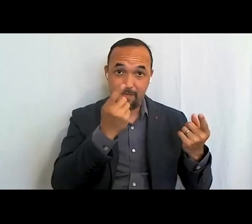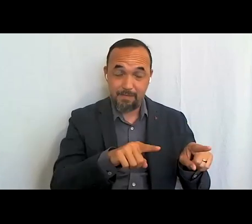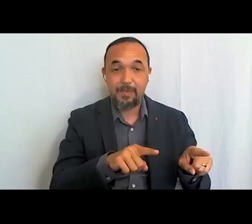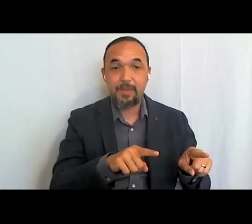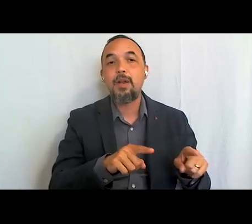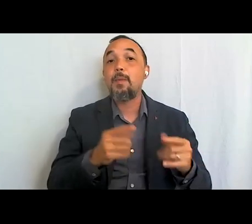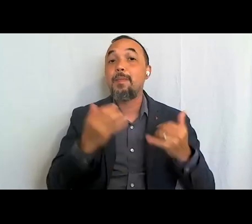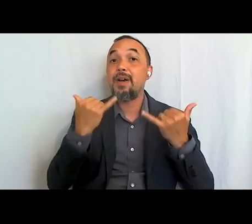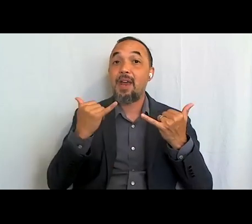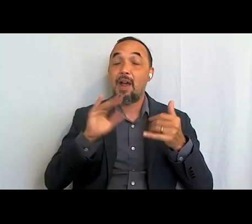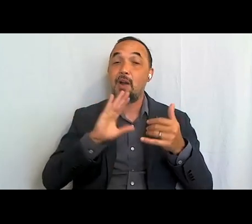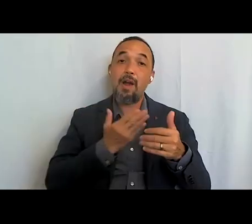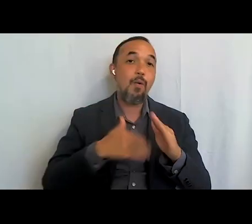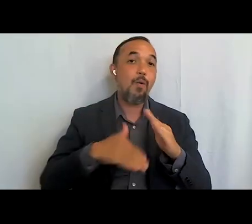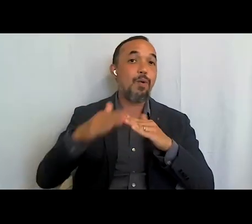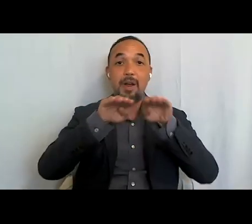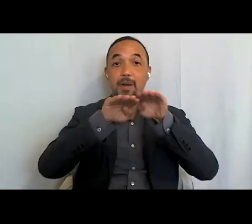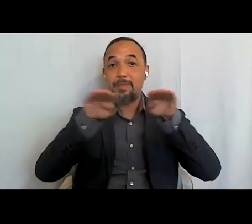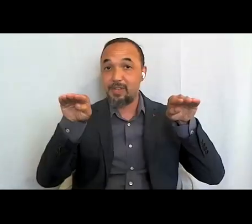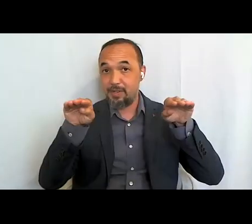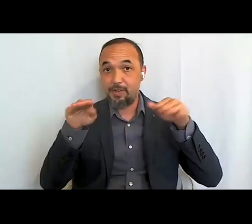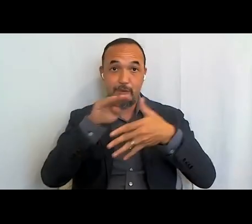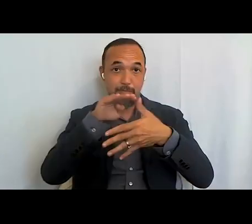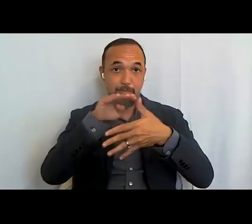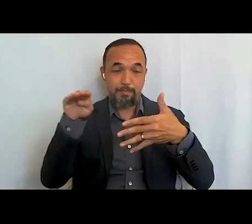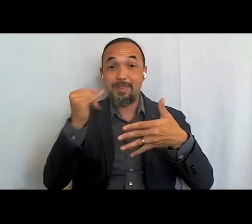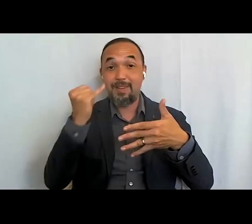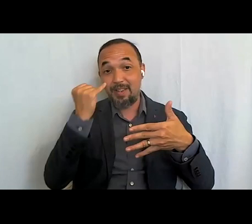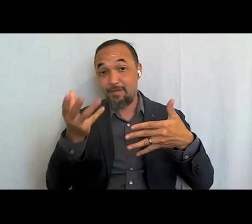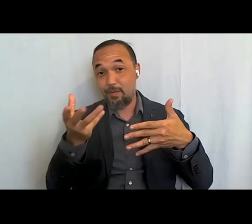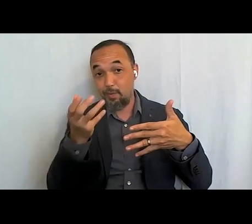tier a little incentive by saying, hey, if you want to get the upper,